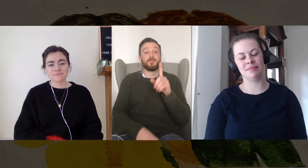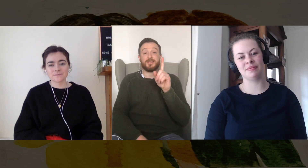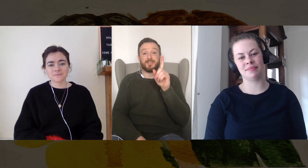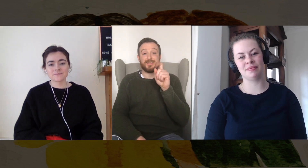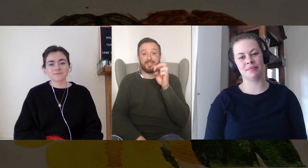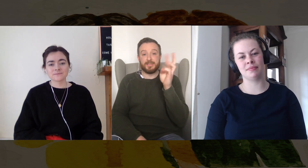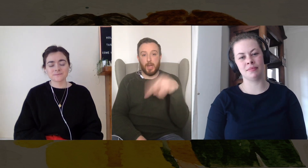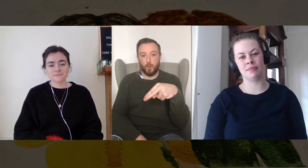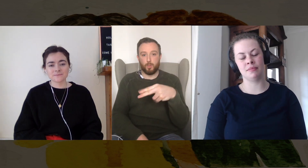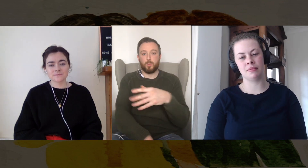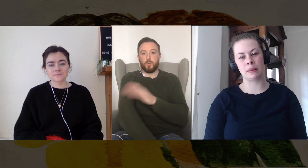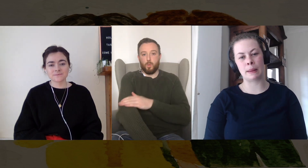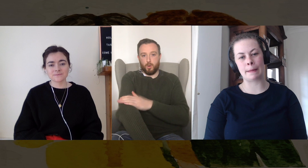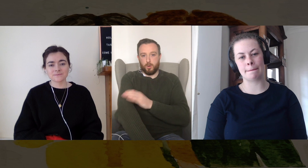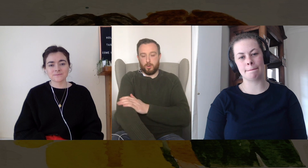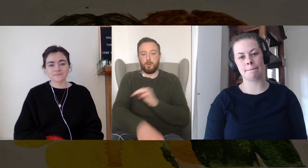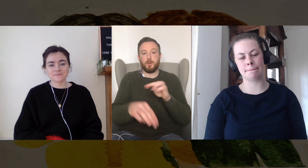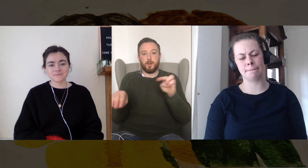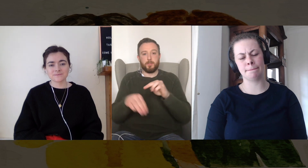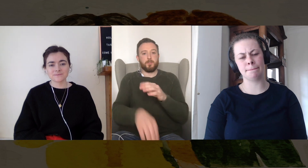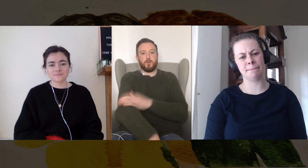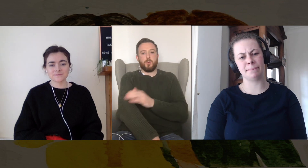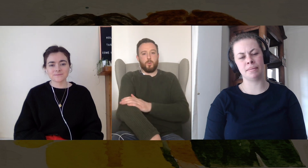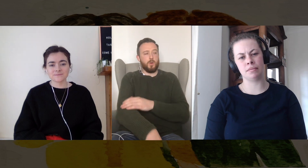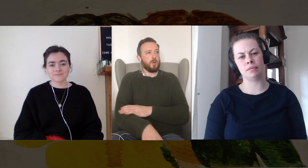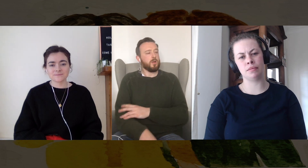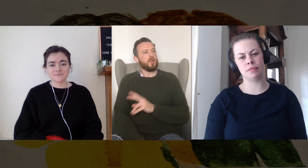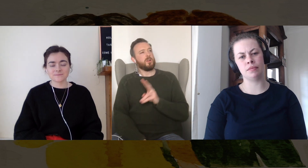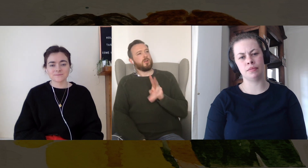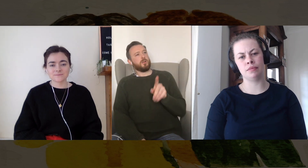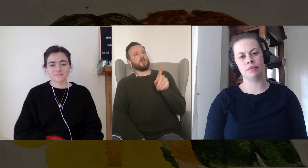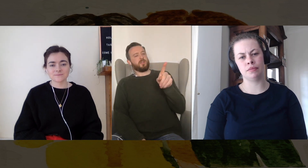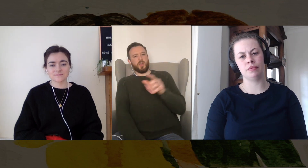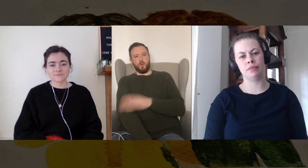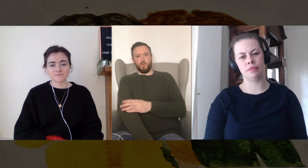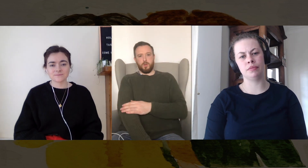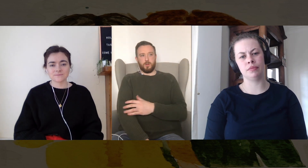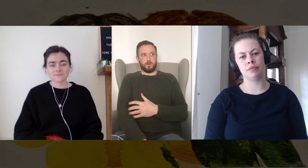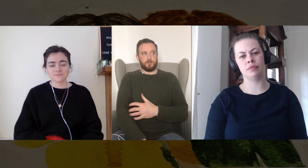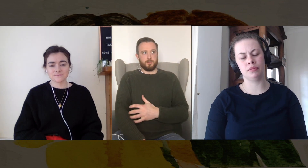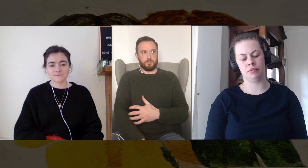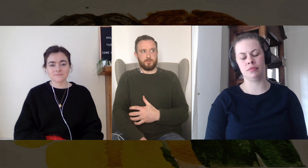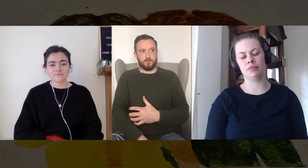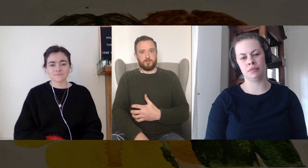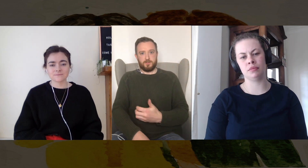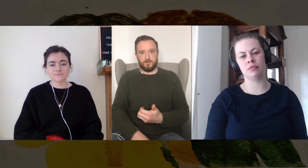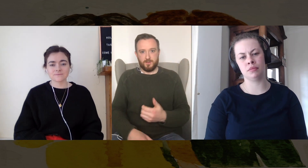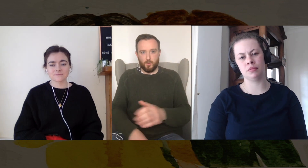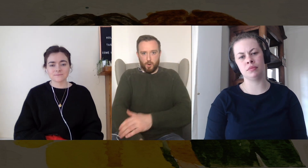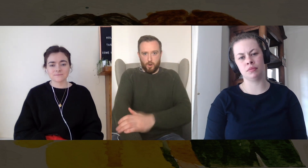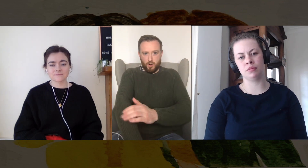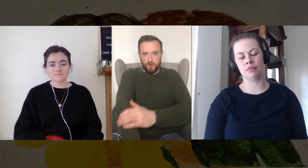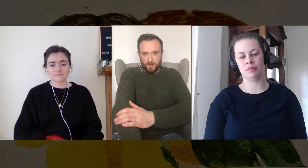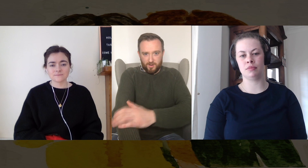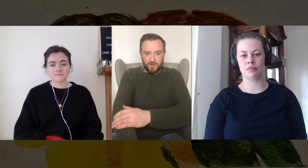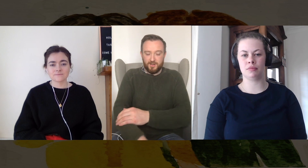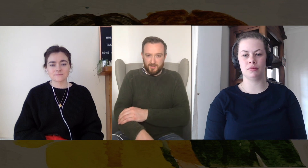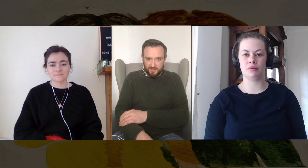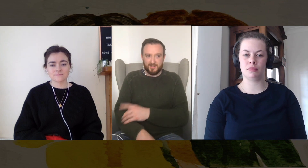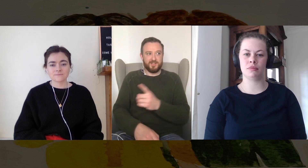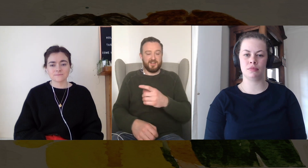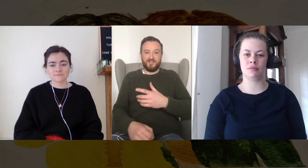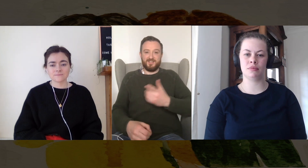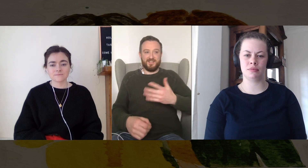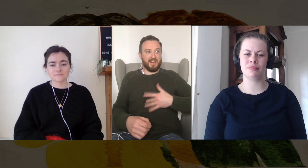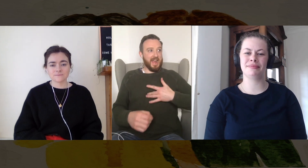on shut down. It's ready to go when it needs to be, but it's not here. It's not tense. Yeah. It's like looking at it.